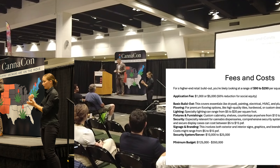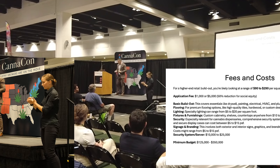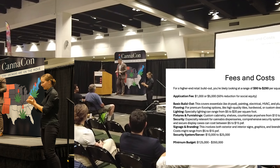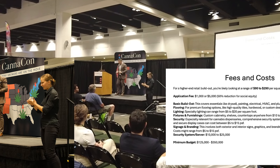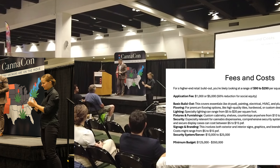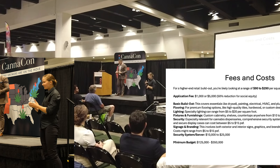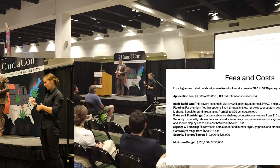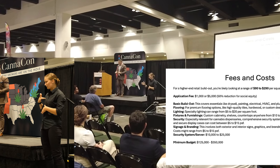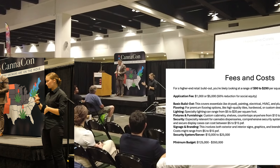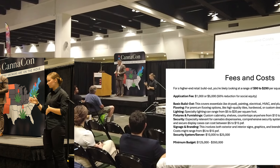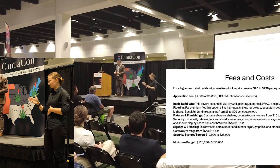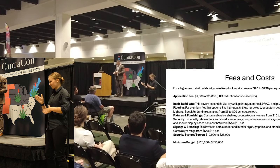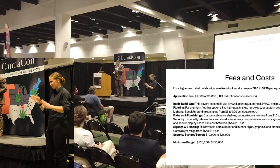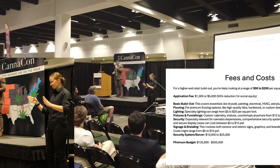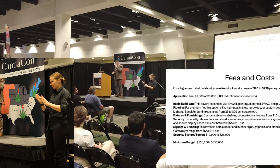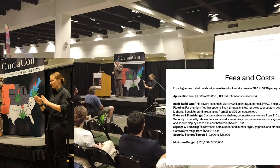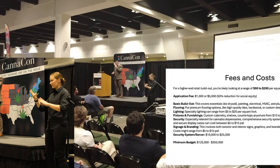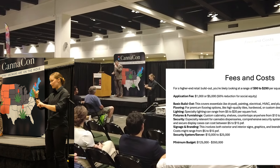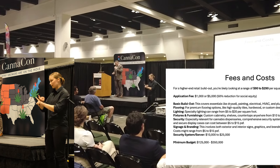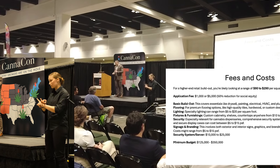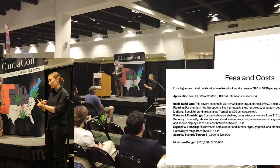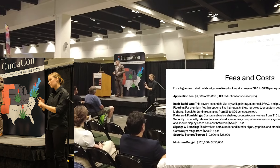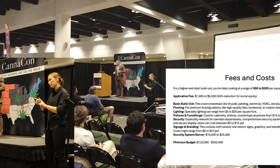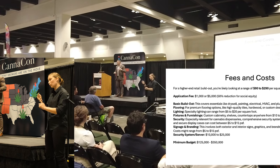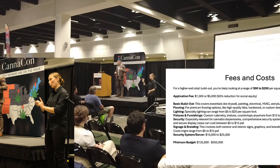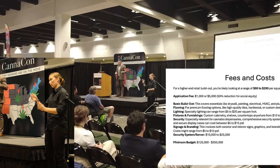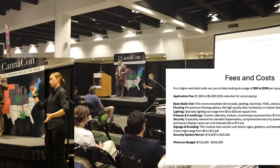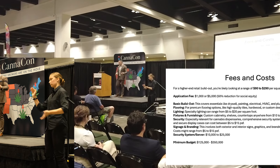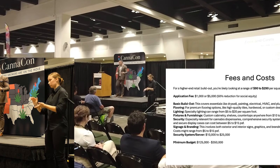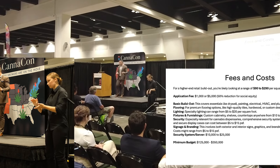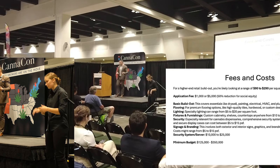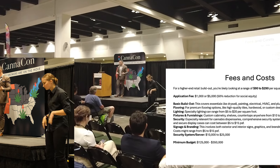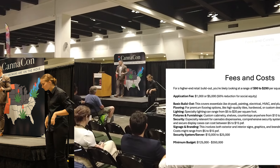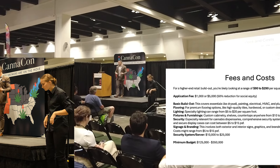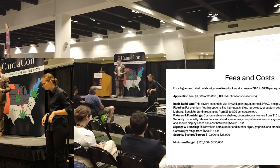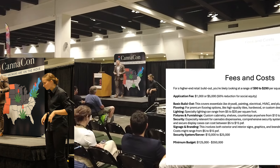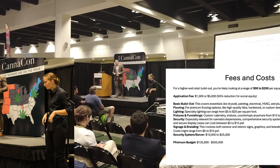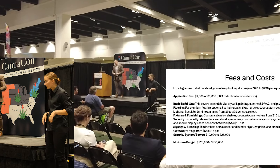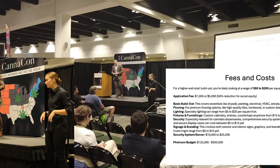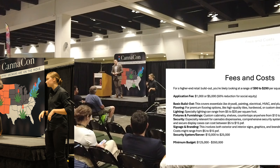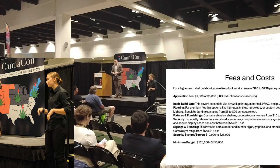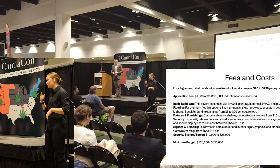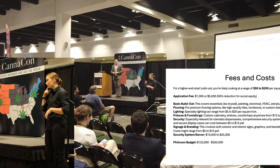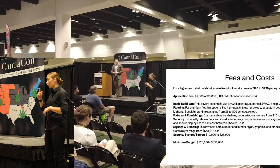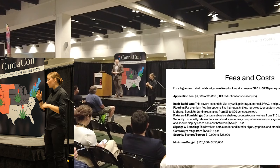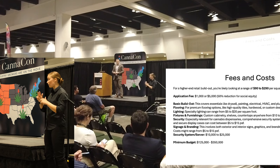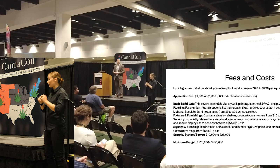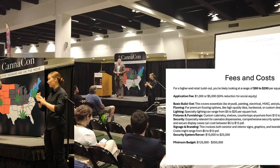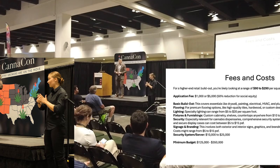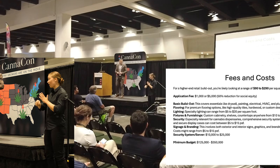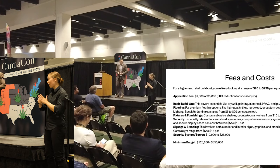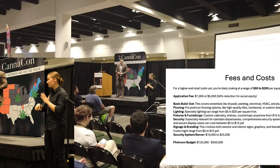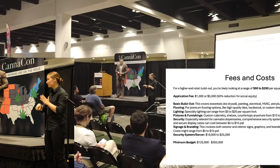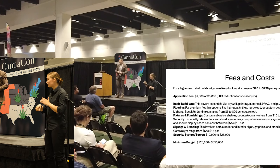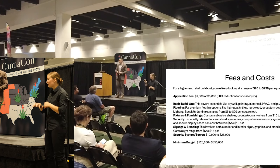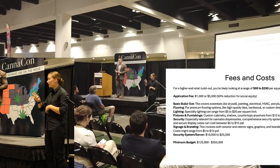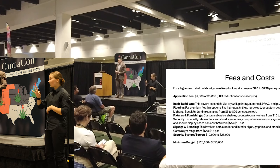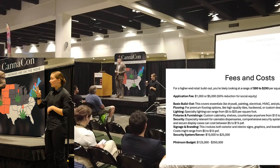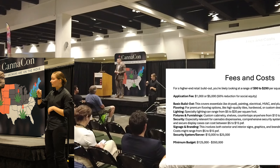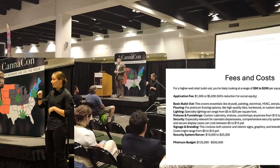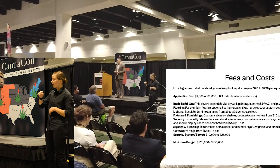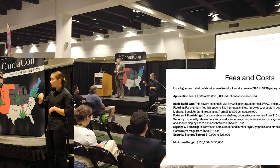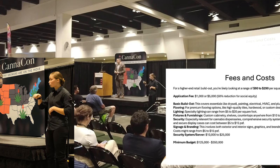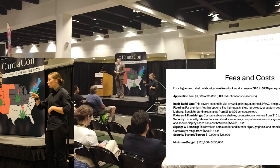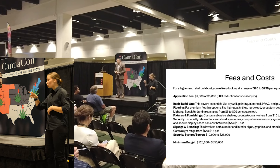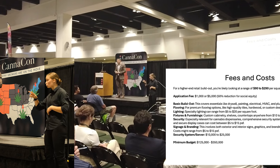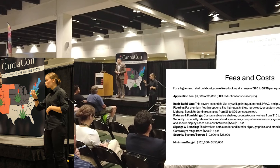your investment. Okay, and in terms of the build-out costs, I would say anywhere from $90 to $250 per square